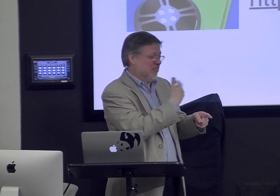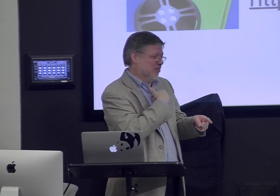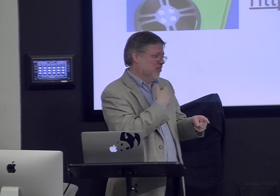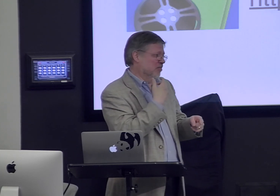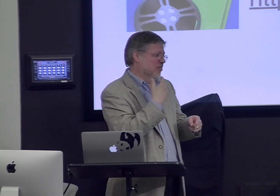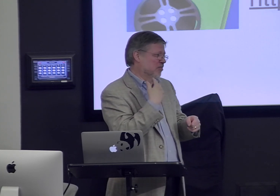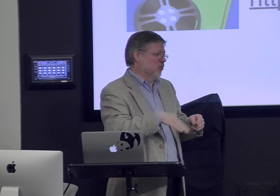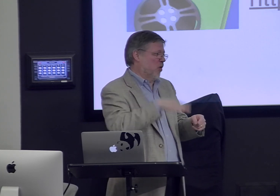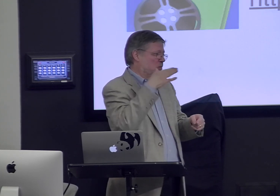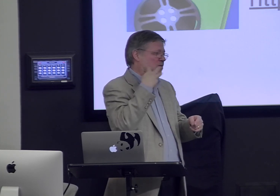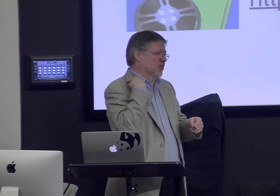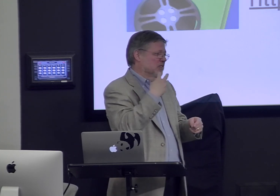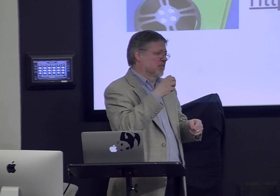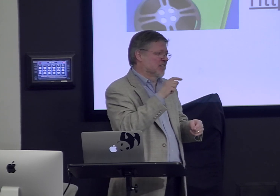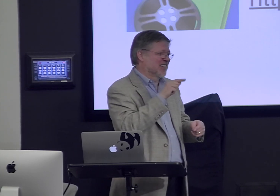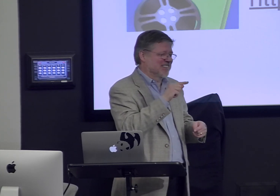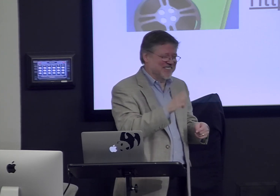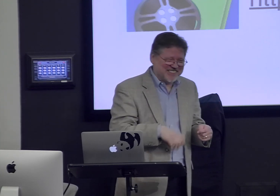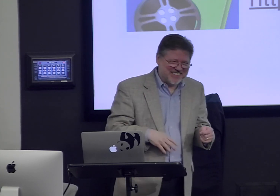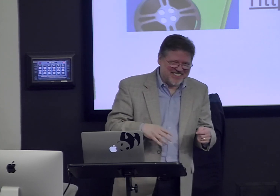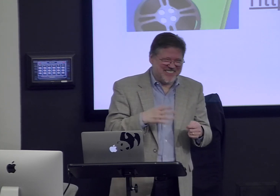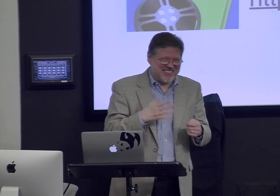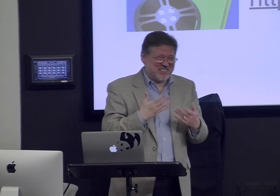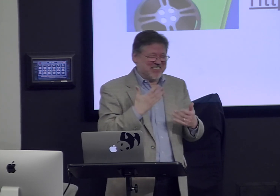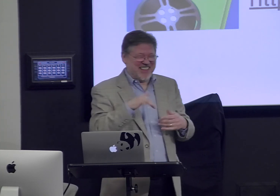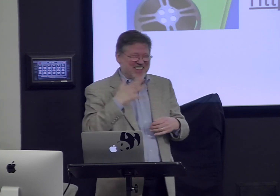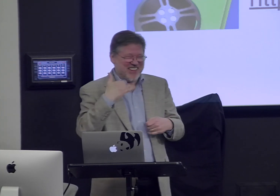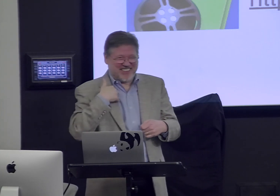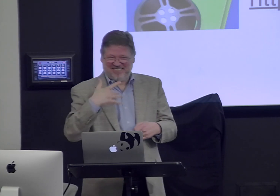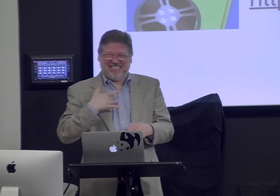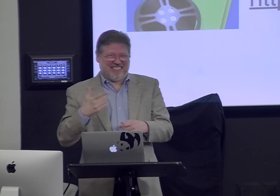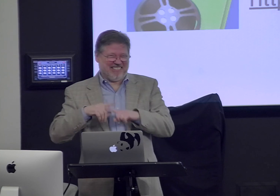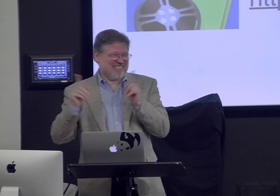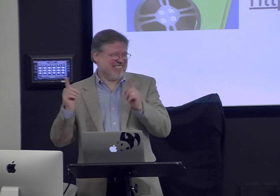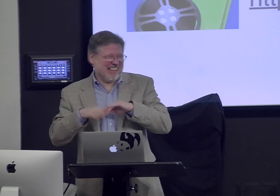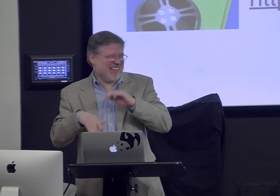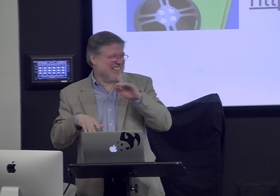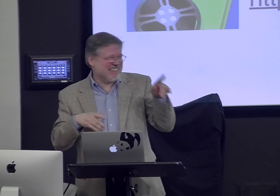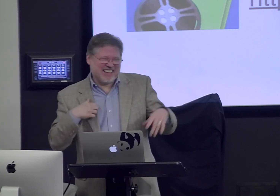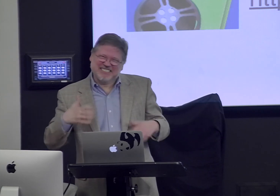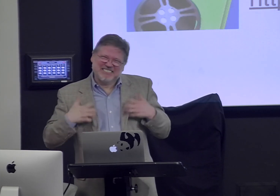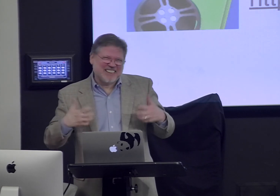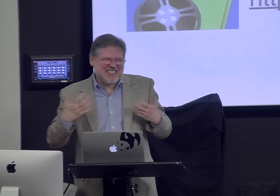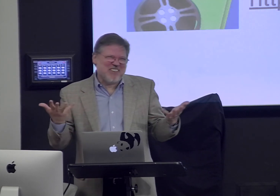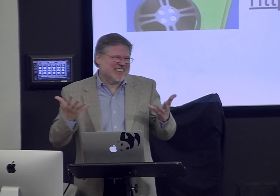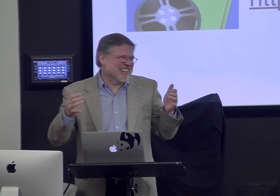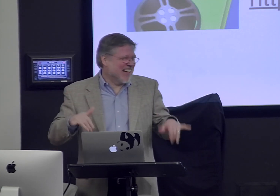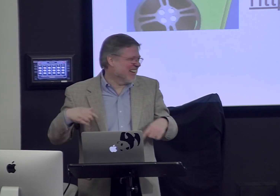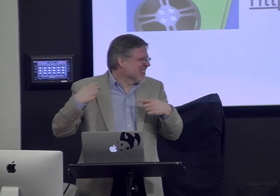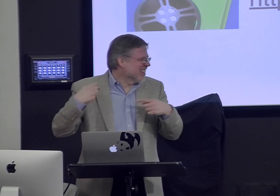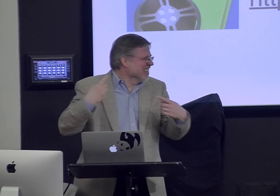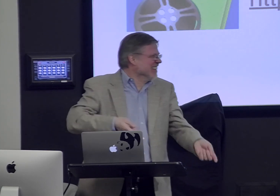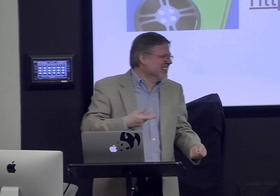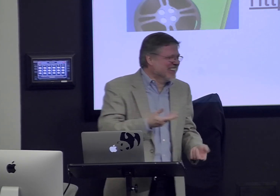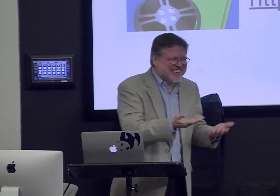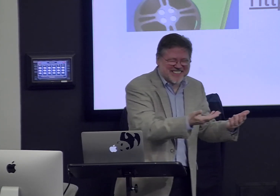By the way, you said that you were from Washington State. I'm from Washington State too. I grew up in Washington. Oh, okay. Maybe Cool. that's why I often find myself feeling so different